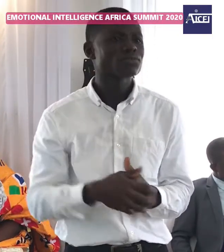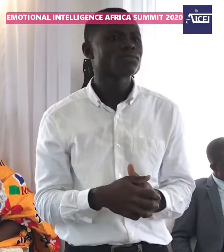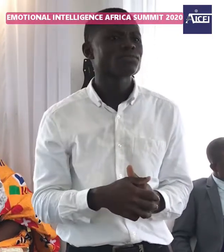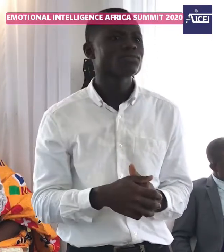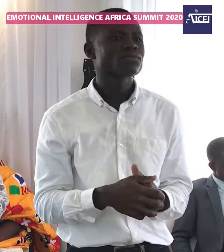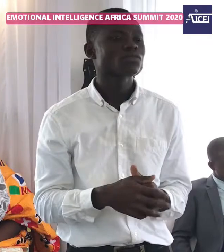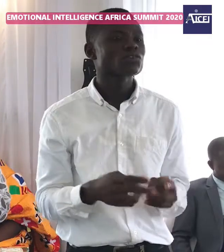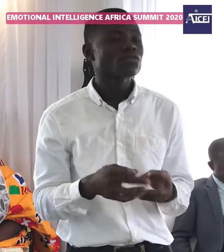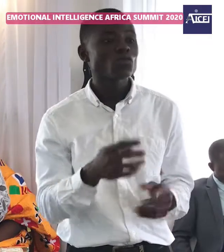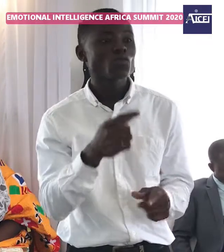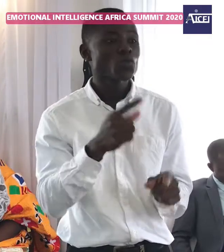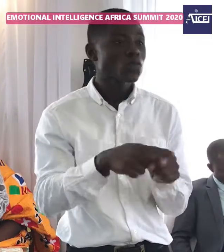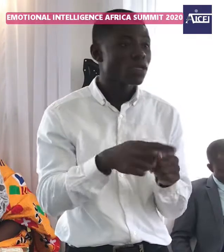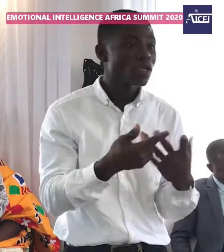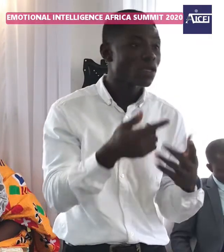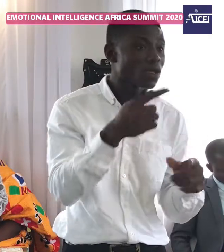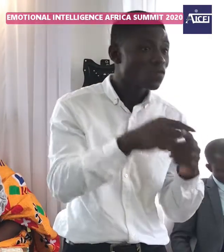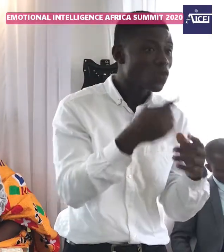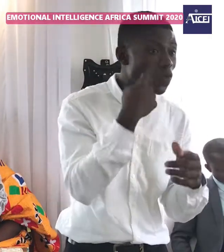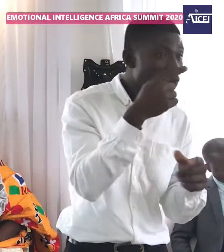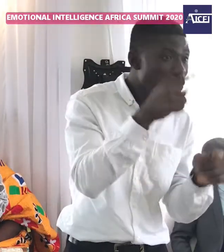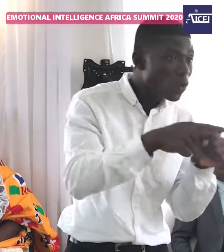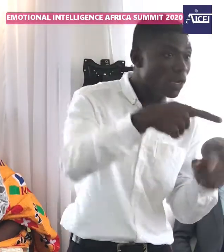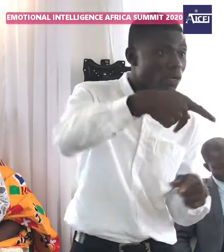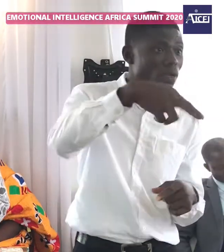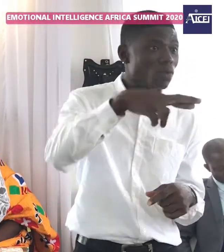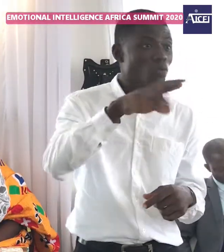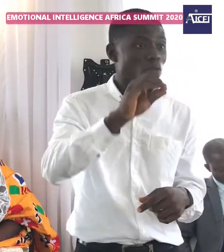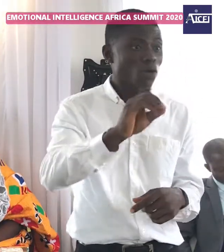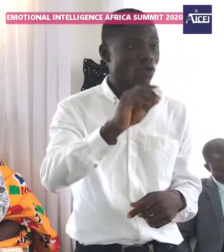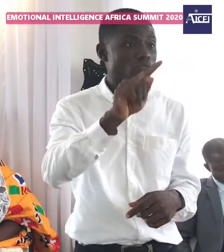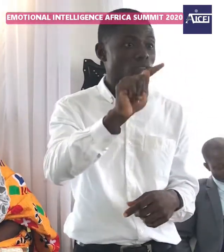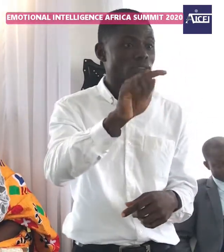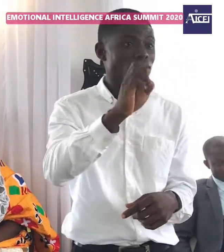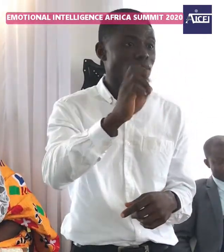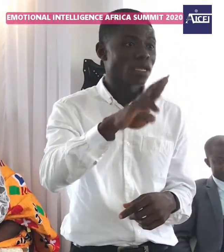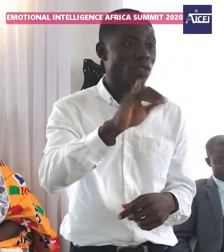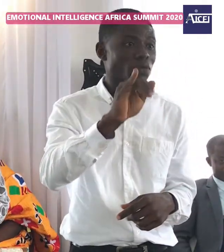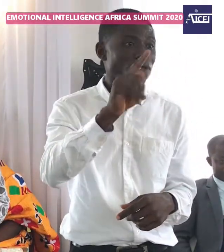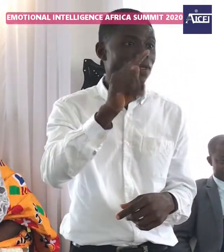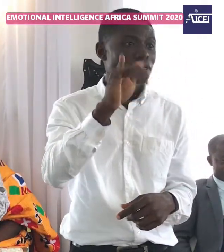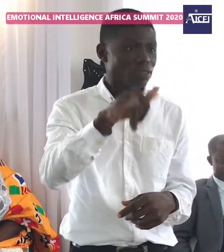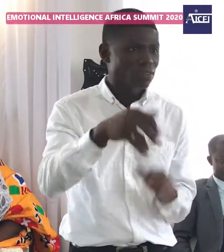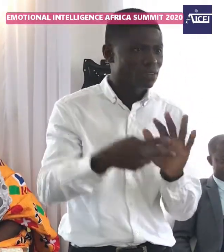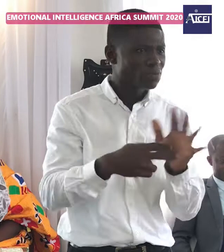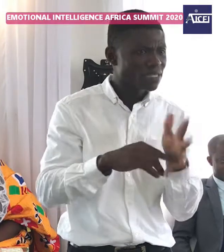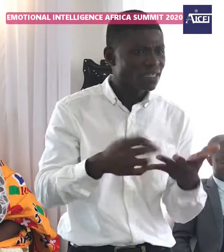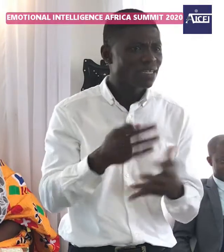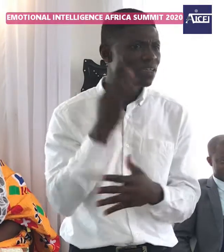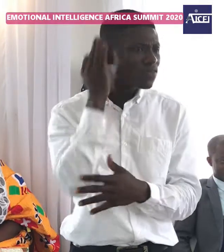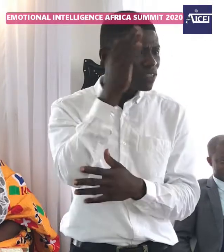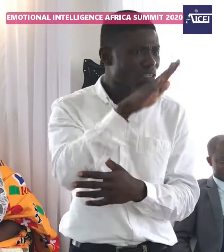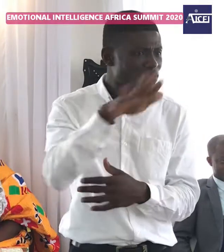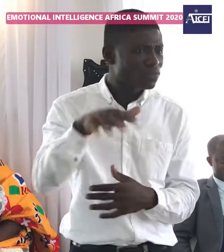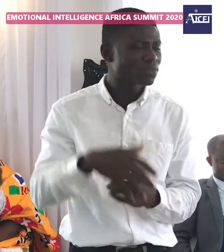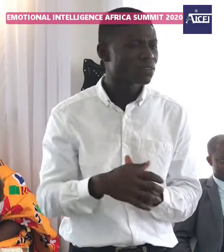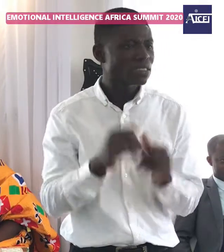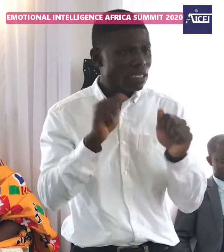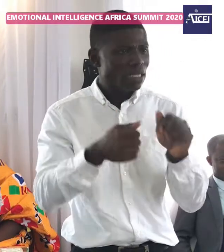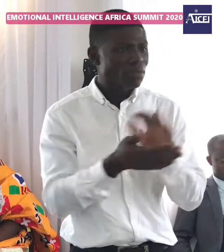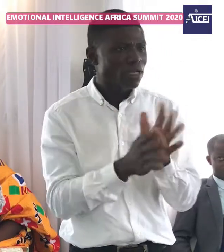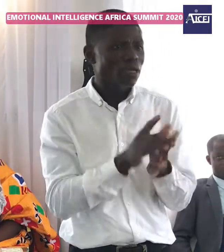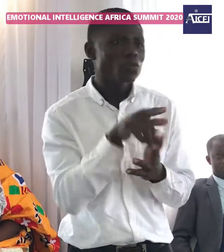posterity, posterity simply means future generations. This future generation could be yourself,